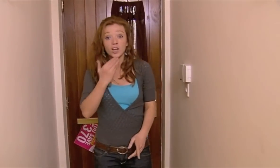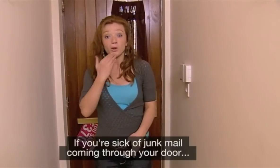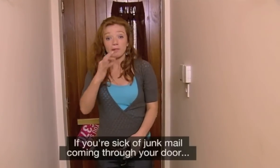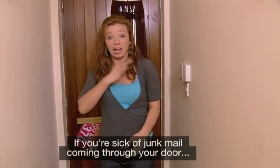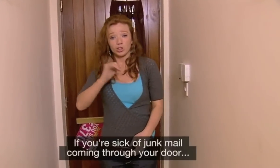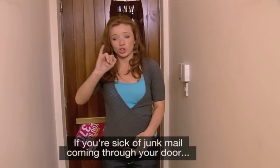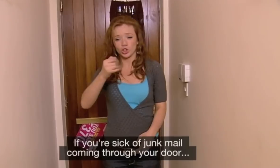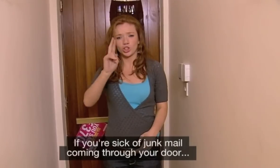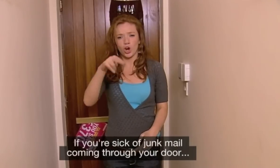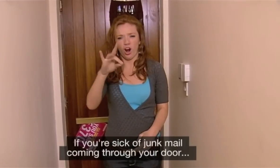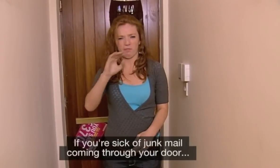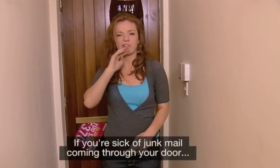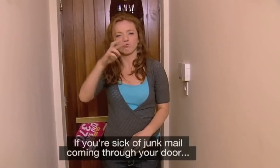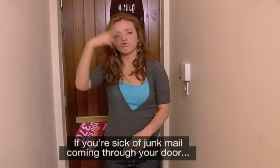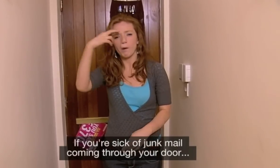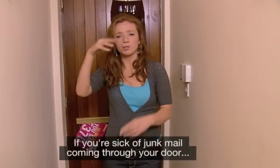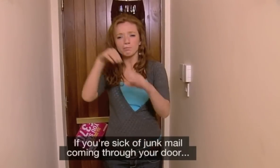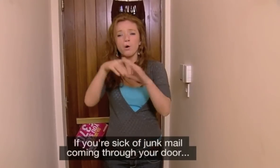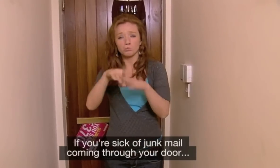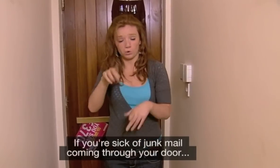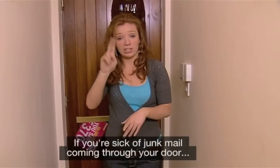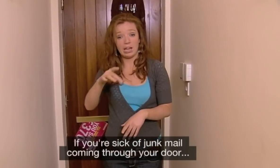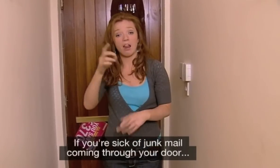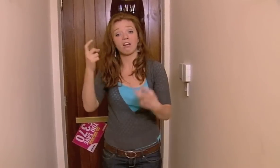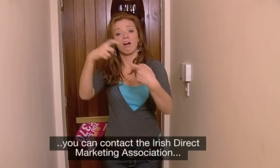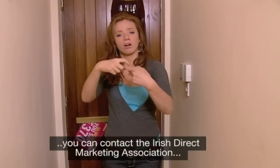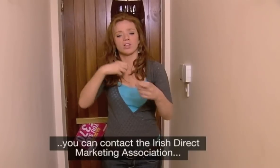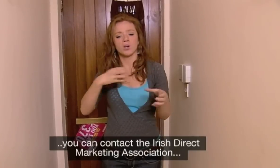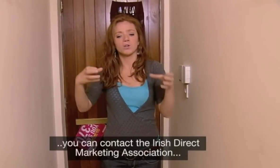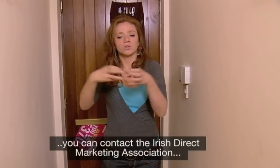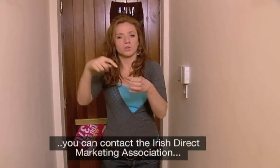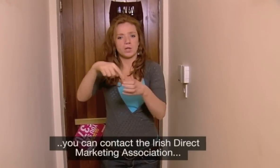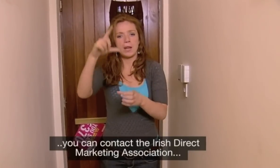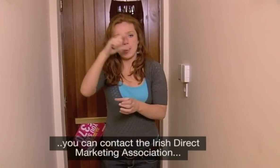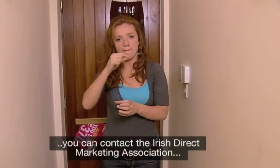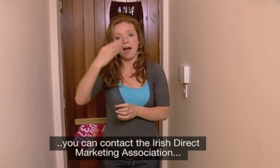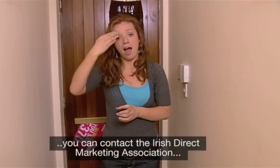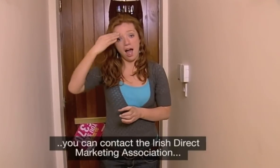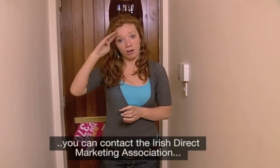If you're sick of junk mail coming through your door, you can contact the Irish Direct